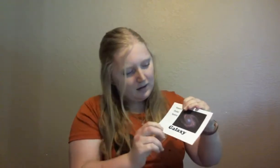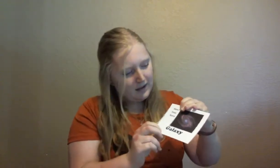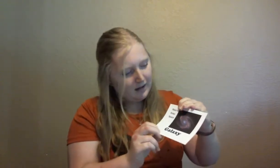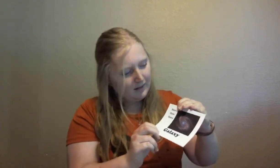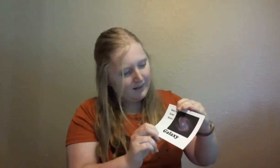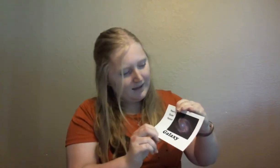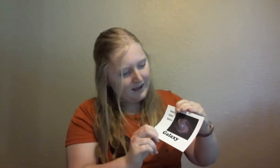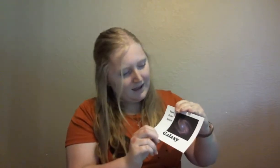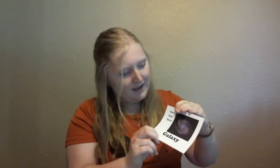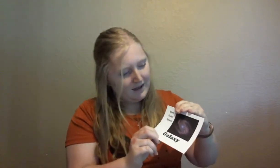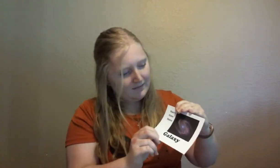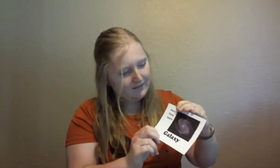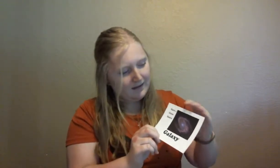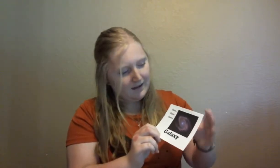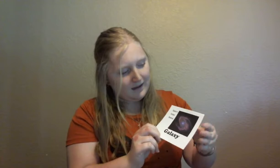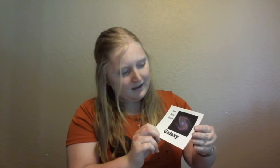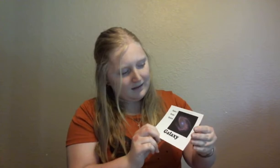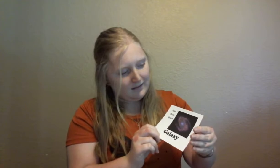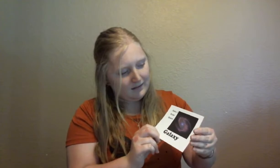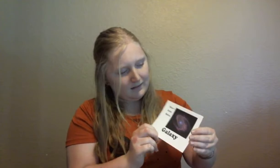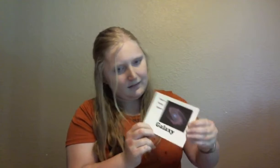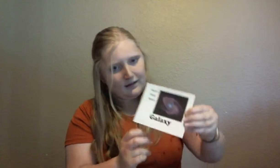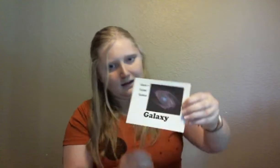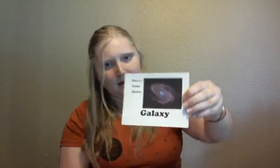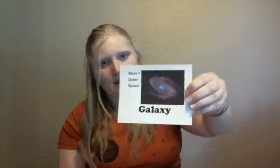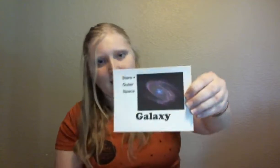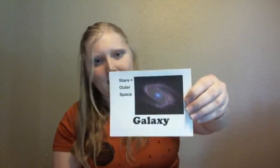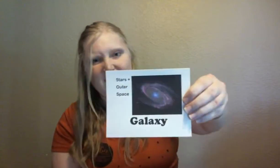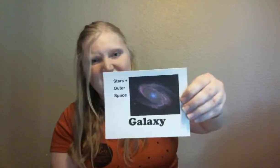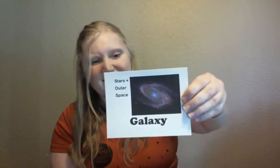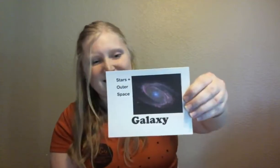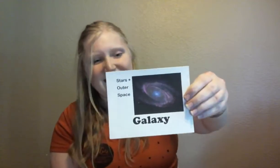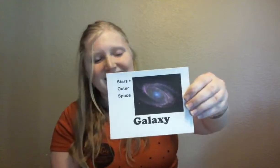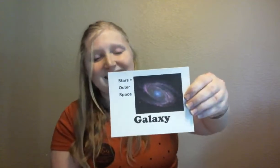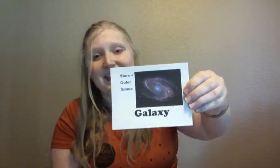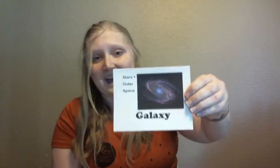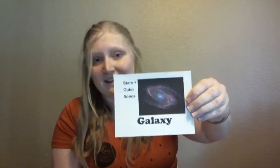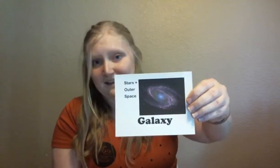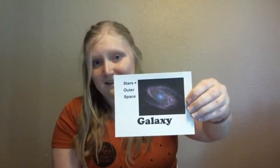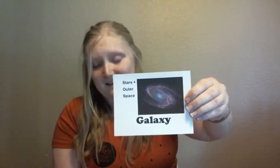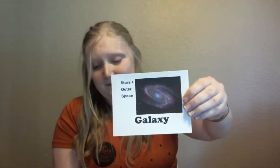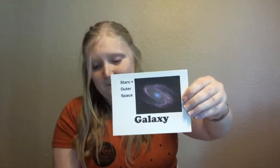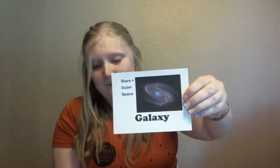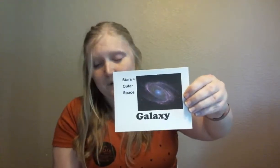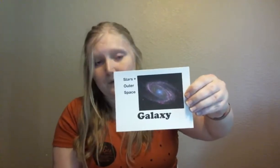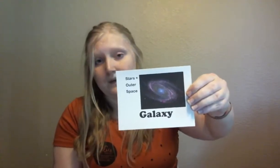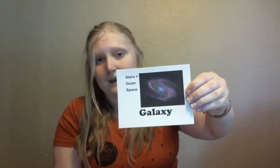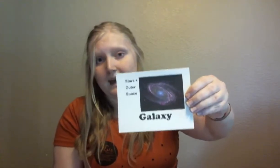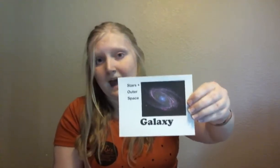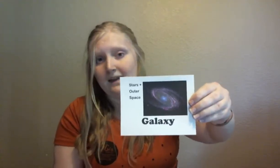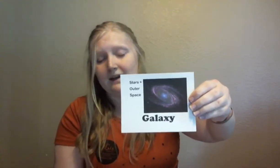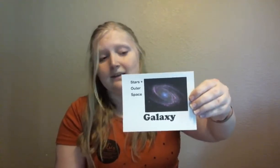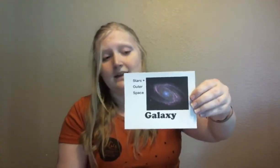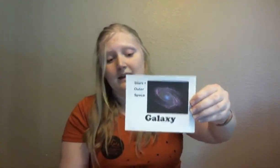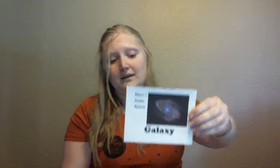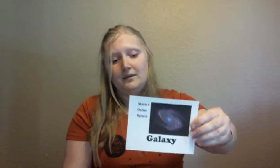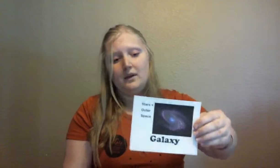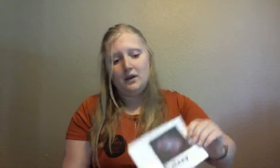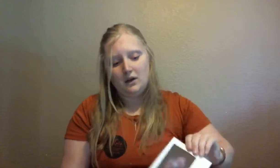And our last sign is galaxy. So for galaxy,